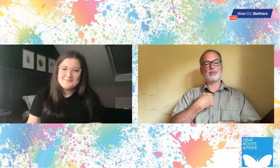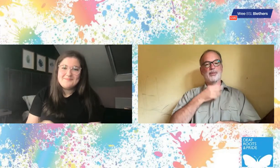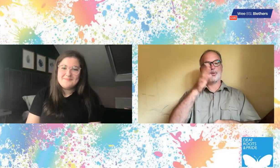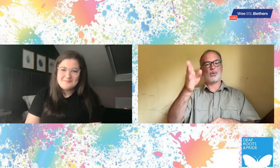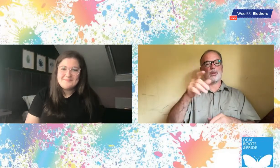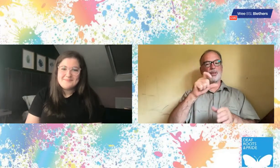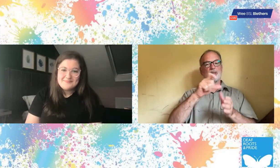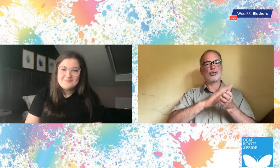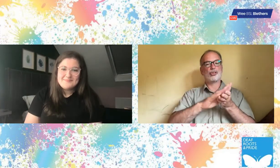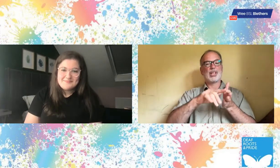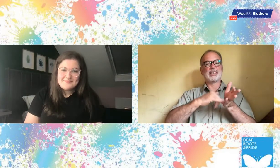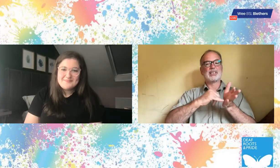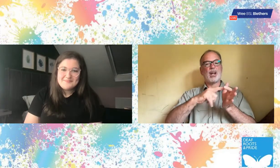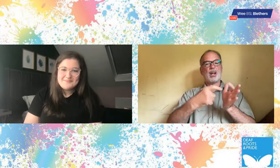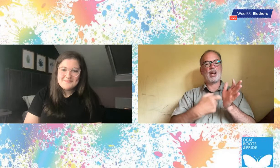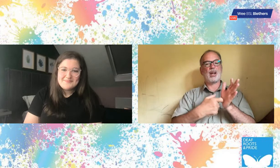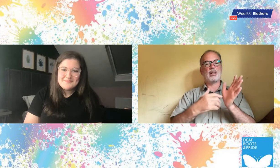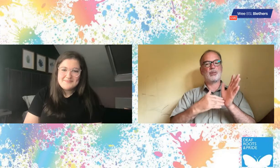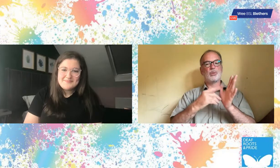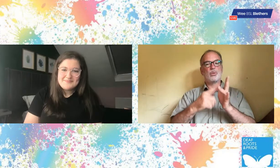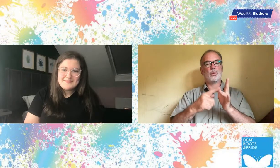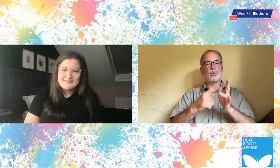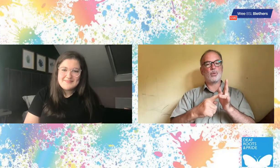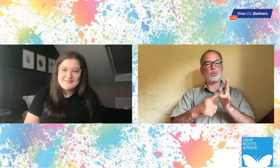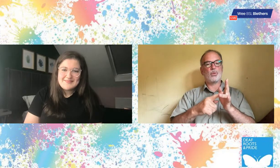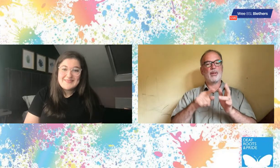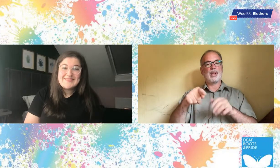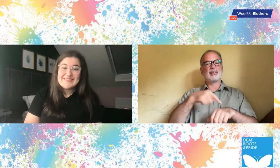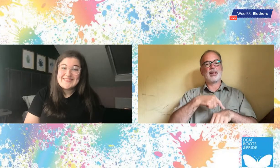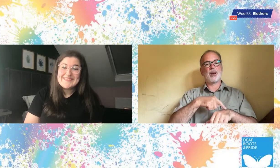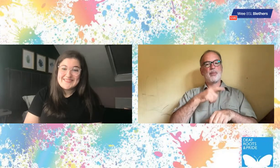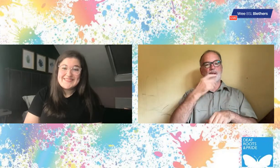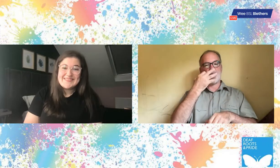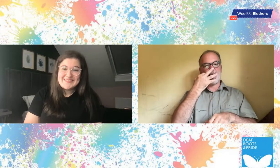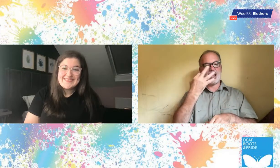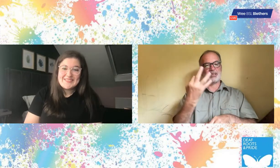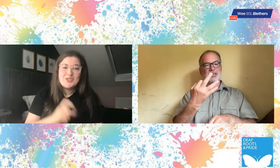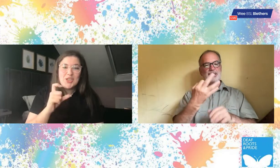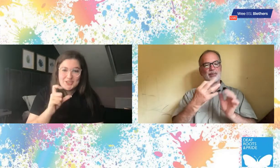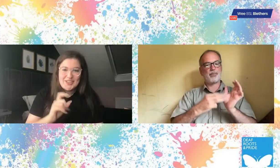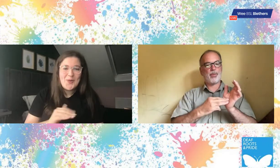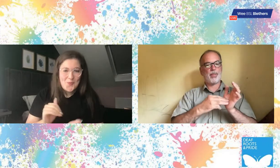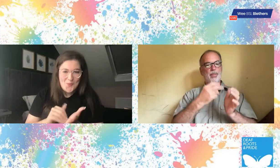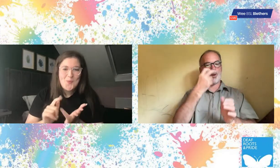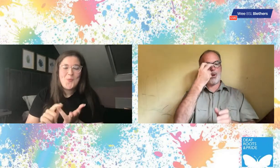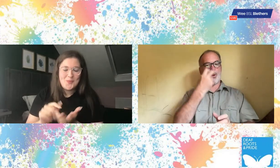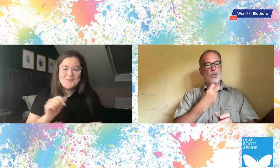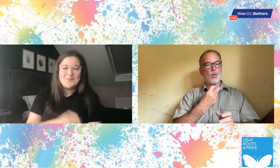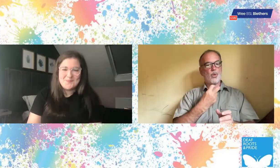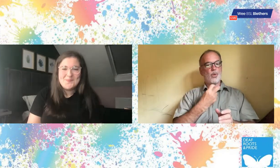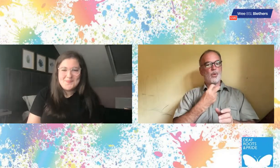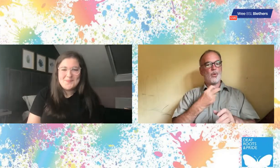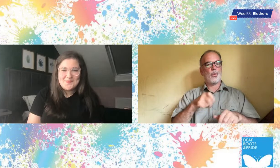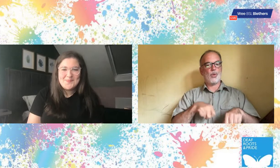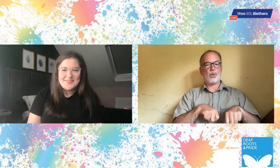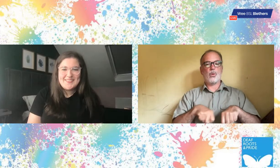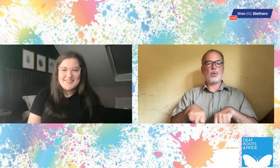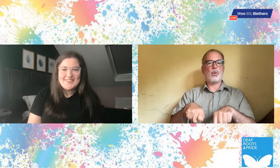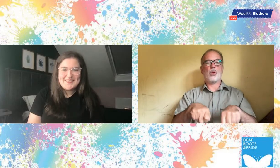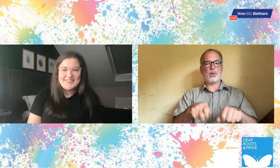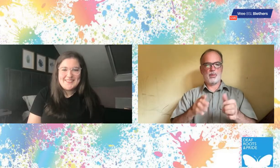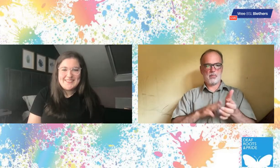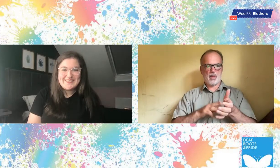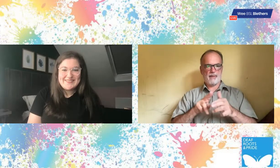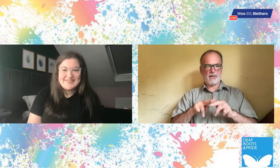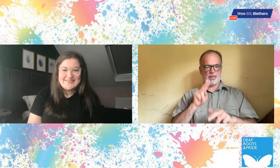Oh, my parents used to take me over to Chester Zoo Ah, um, from yeah. when I was